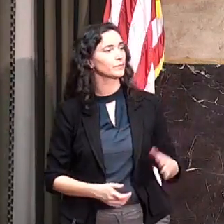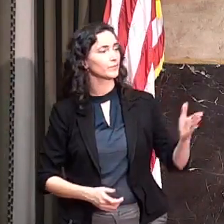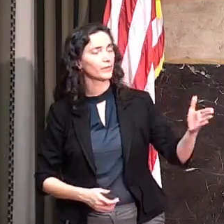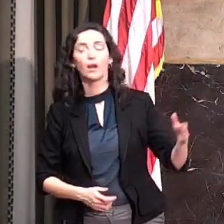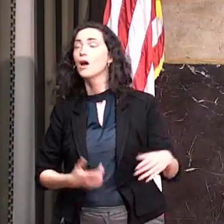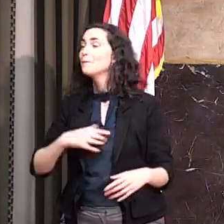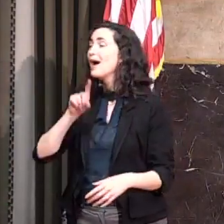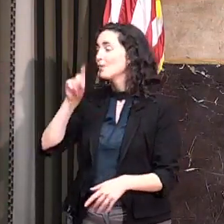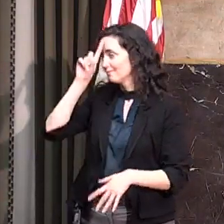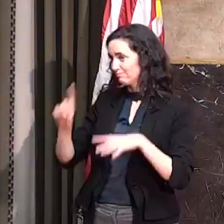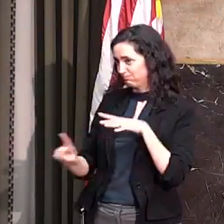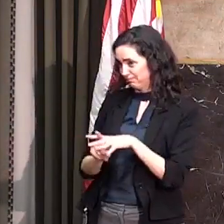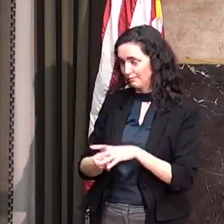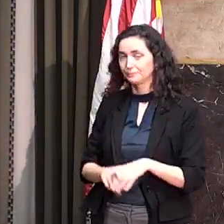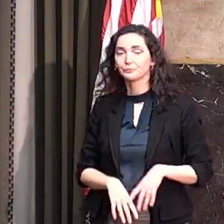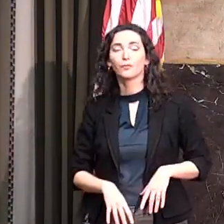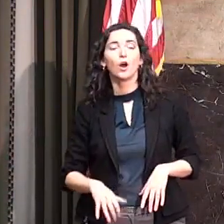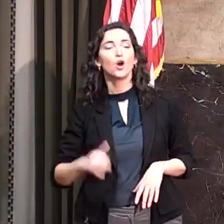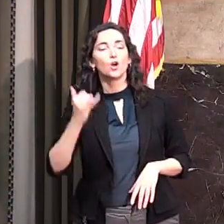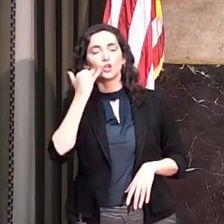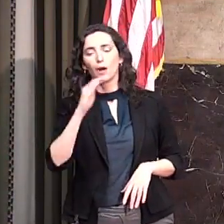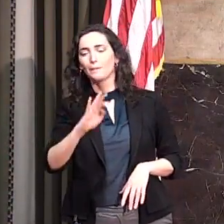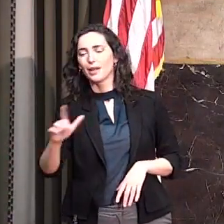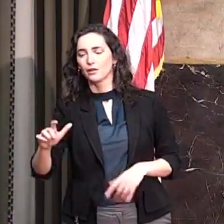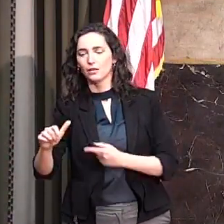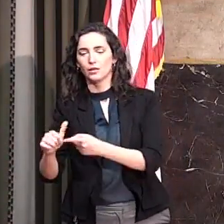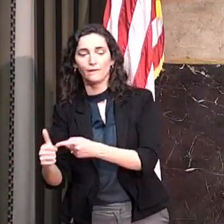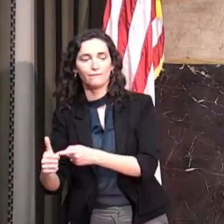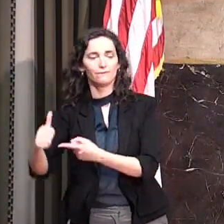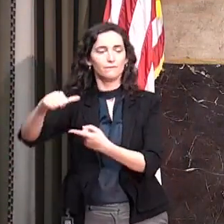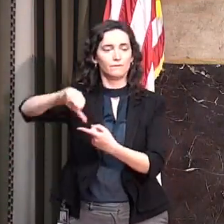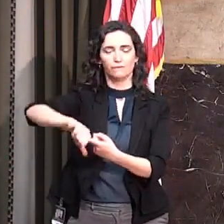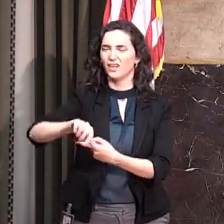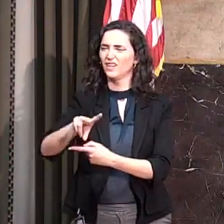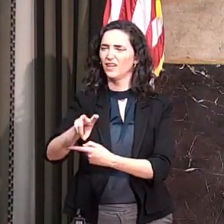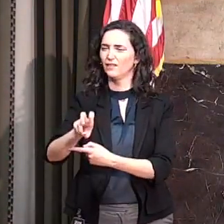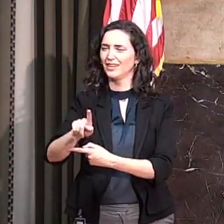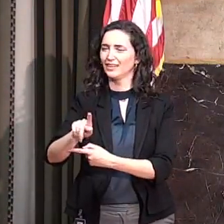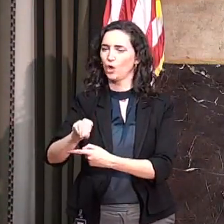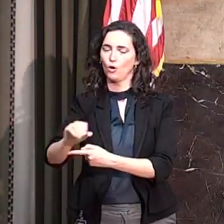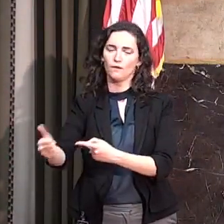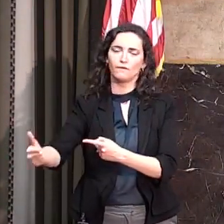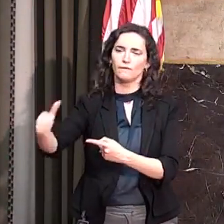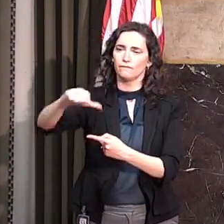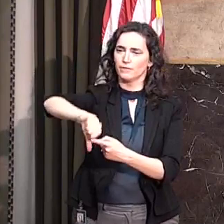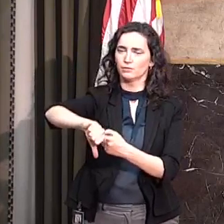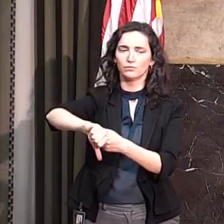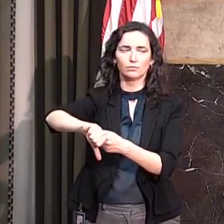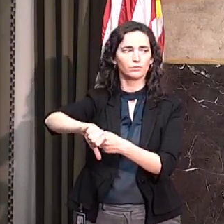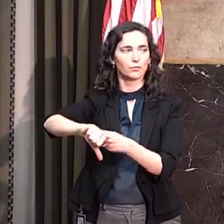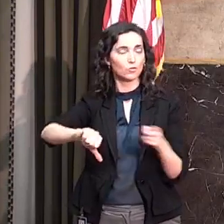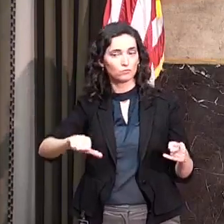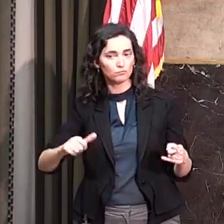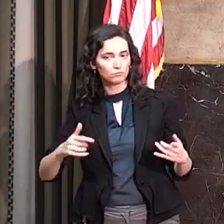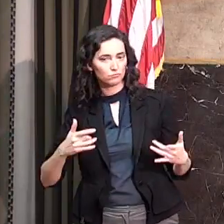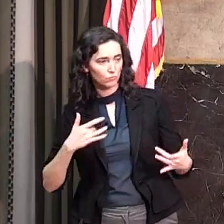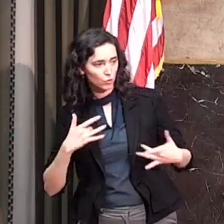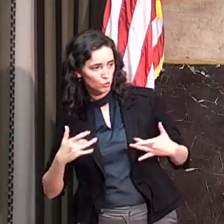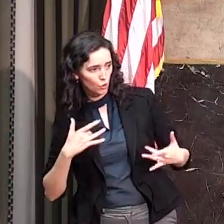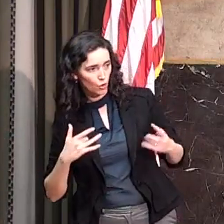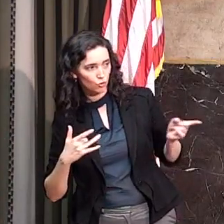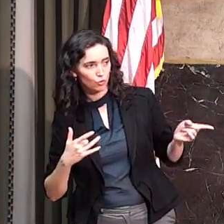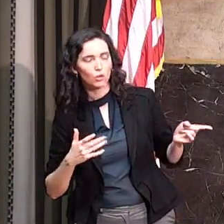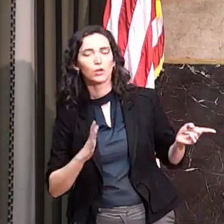When it comes to vetoing a bill, how concerned are you that when you're thinking about vetoing a bill, how